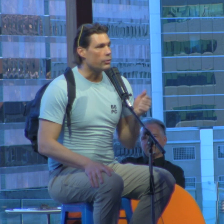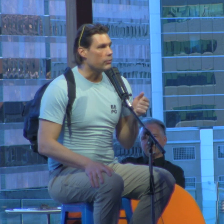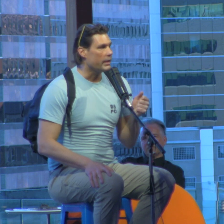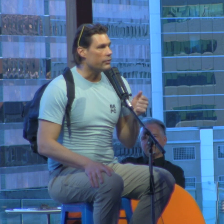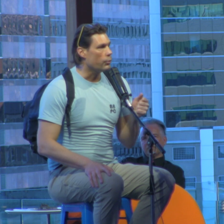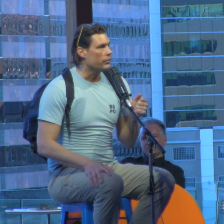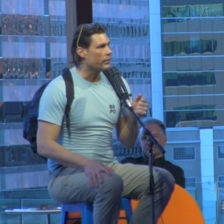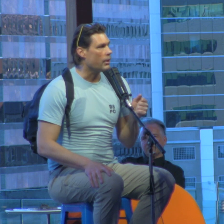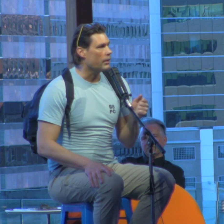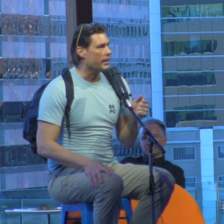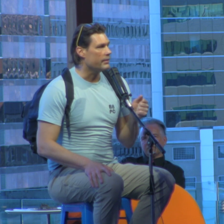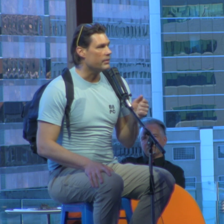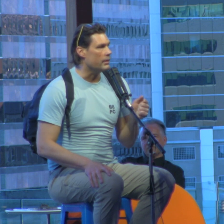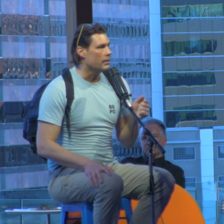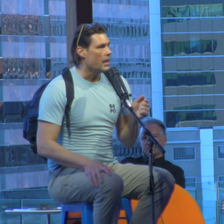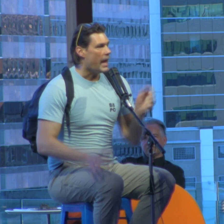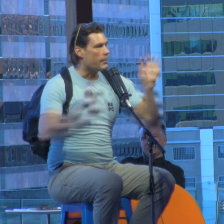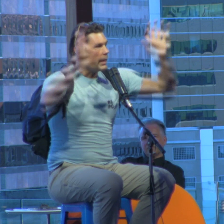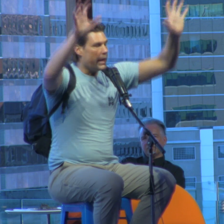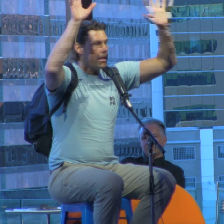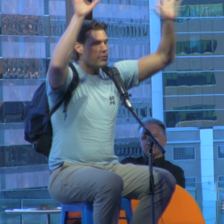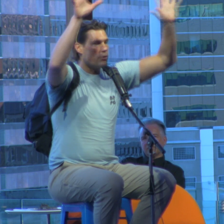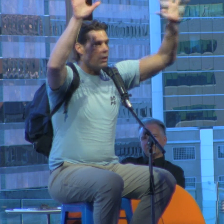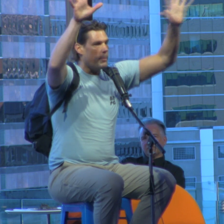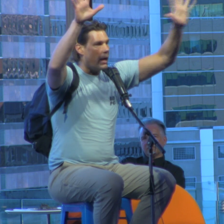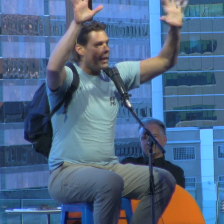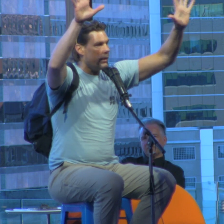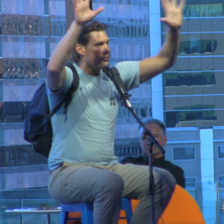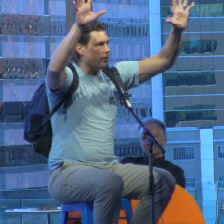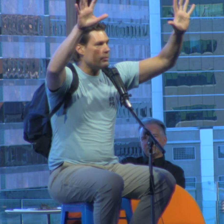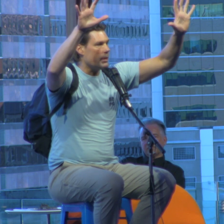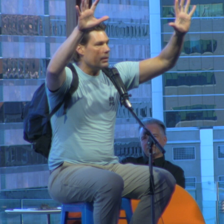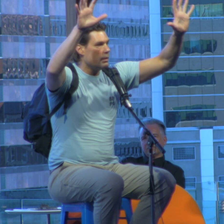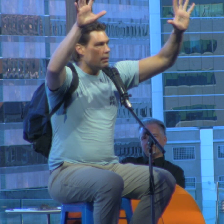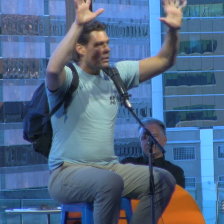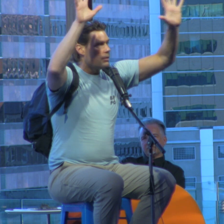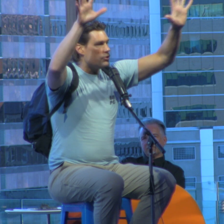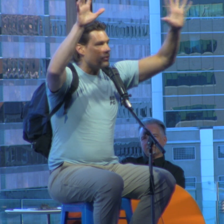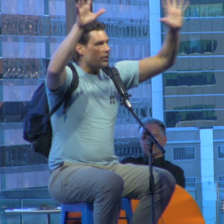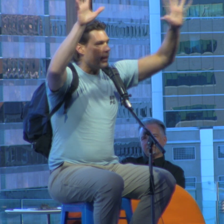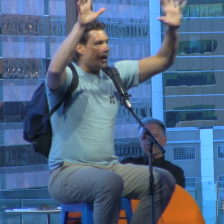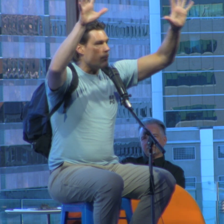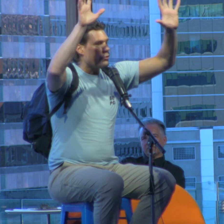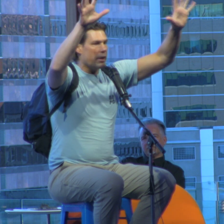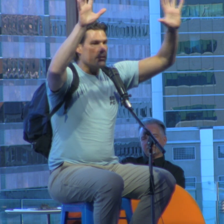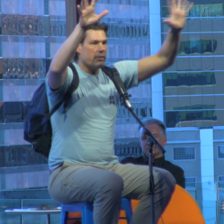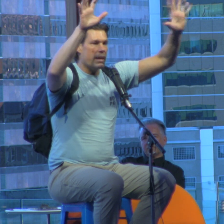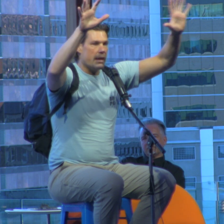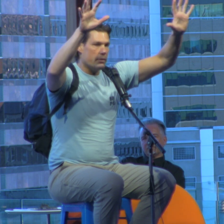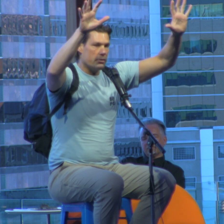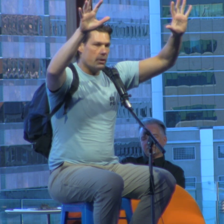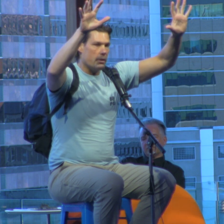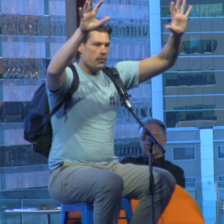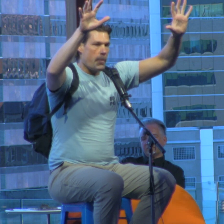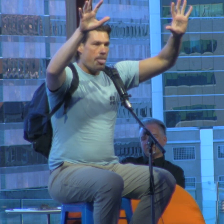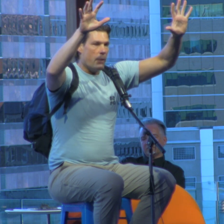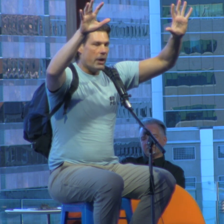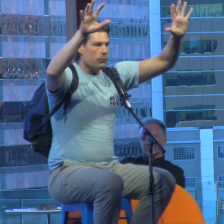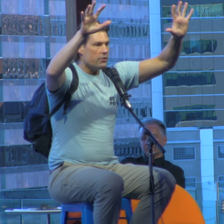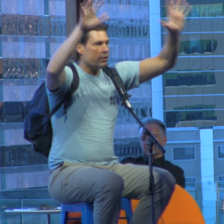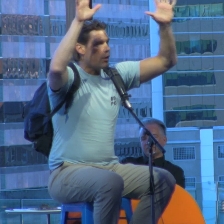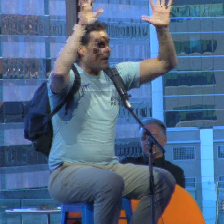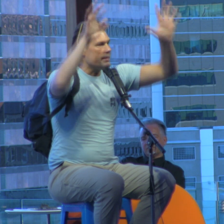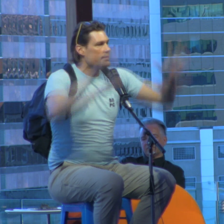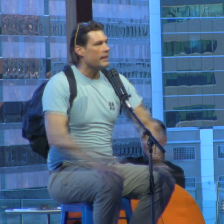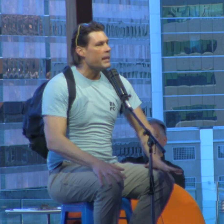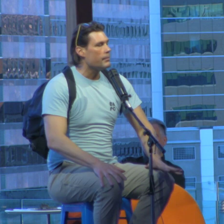actually start running towards the car that I see. And my hands are up high in front of me, just like I am trying to flag down this car. When I